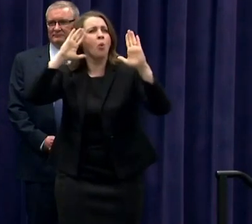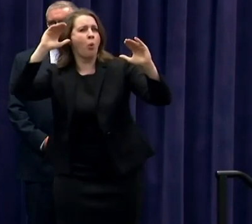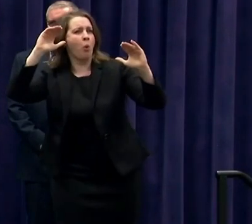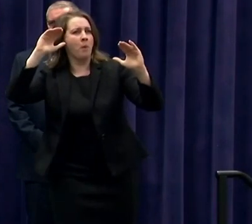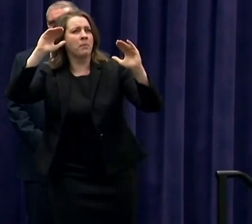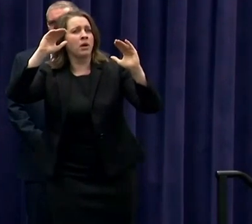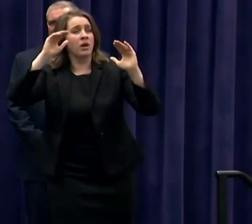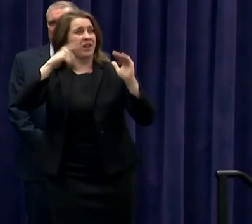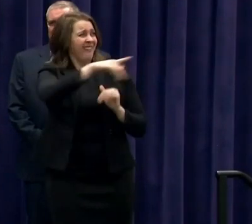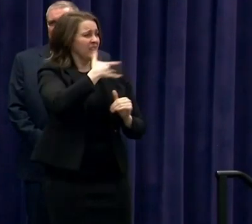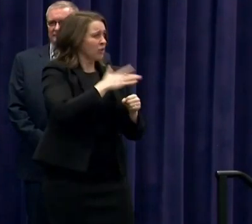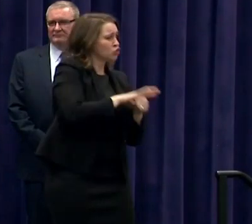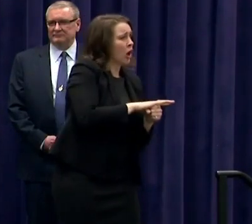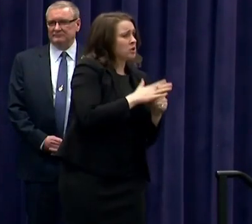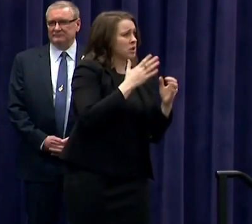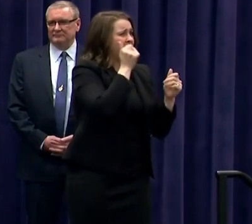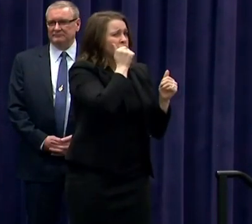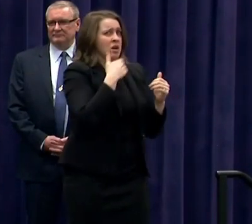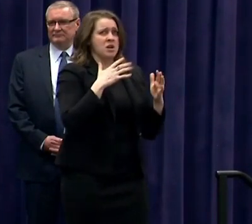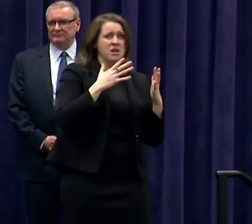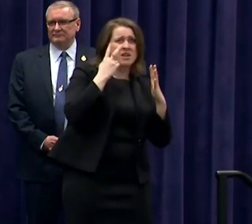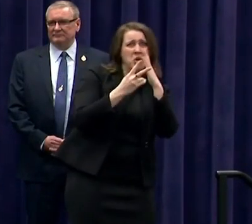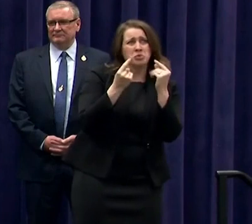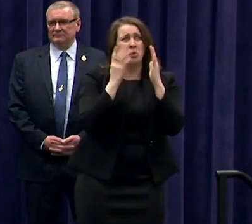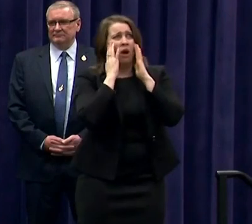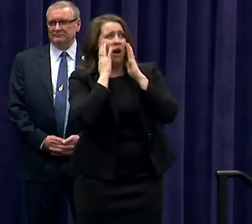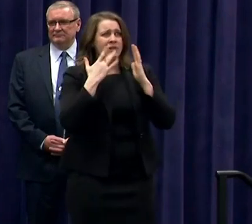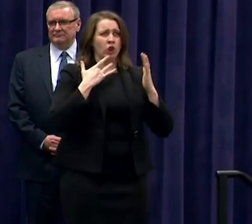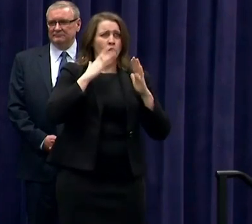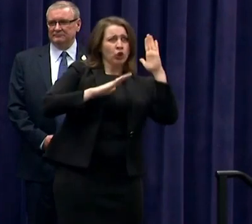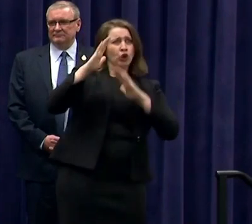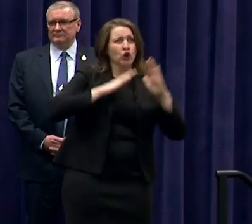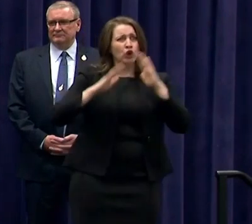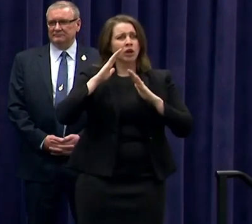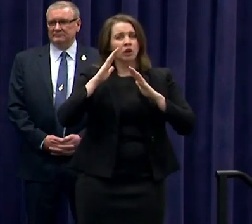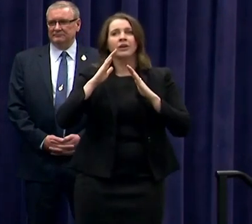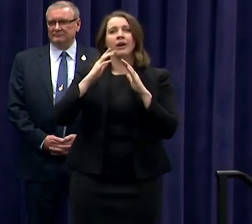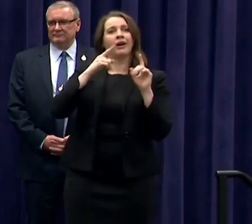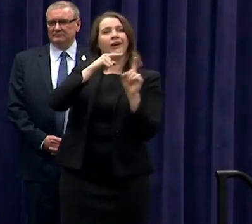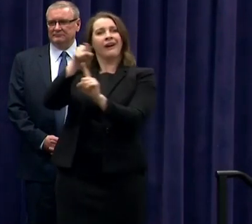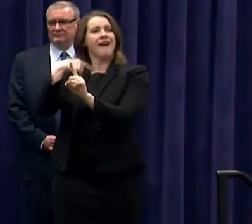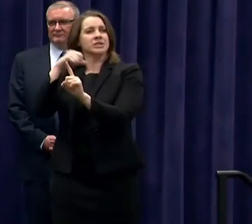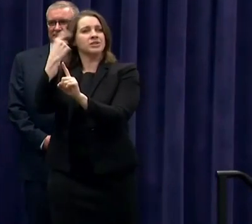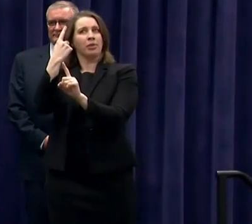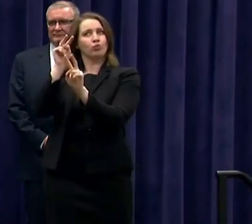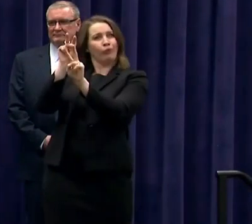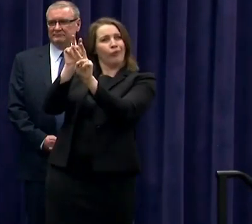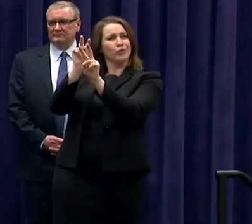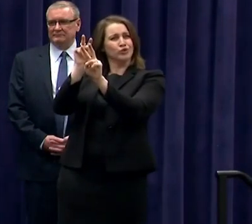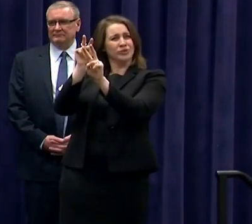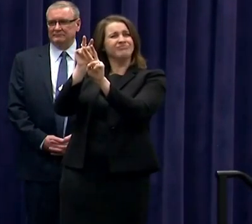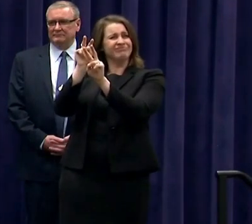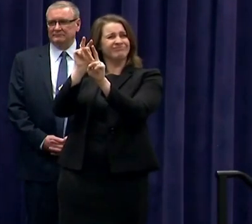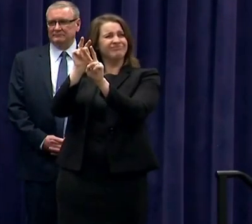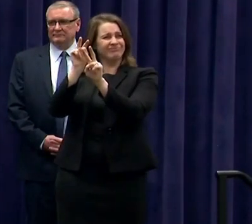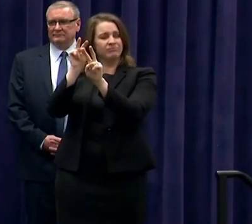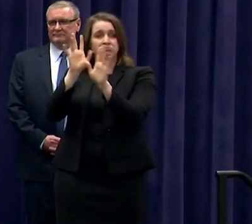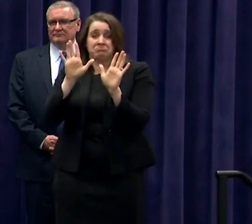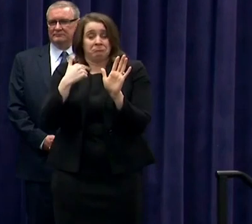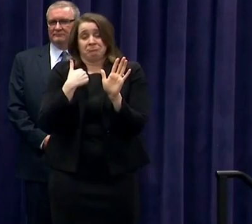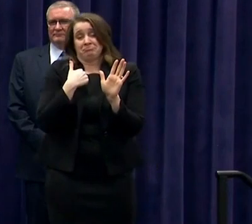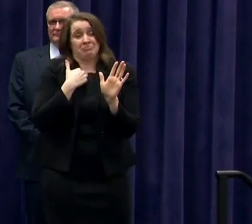of the stress and fear that I think people are legitimately feeling in this time like no other in our lifetime. So I'm